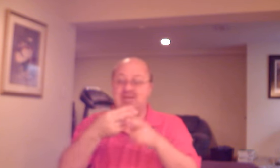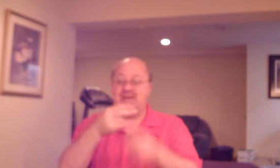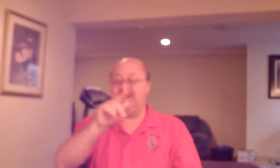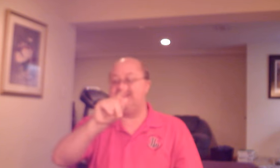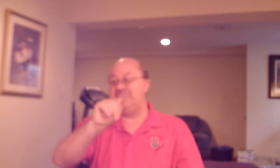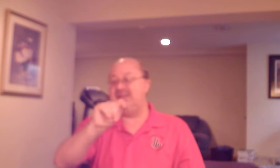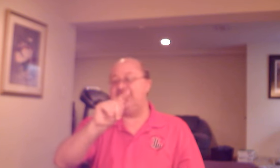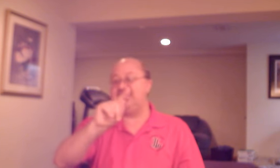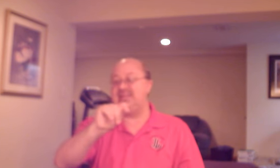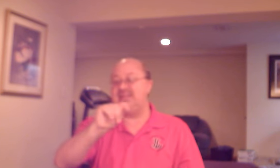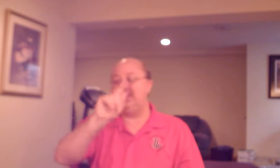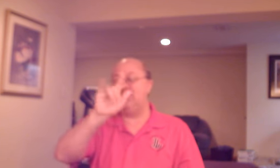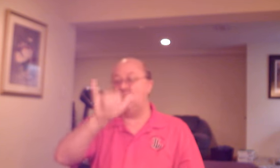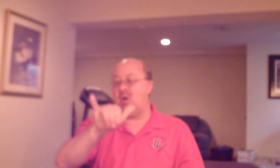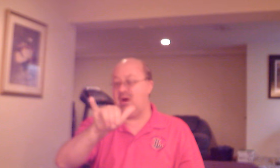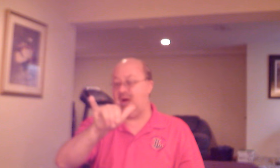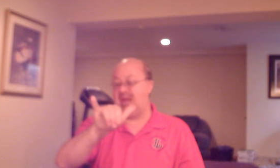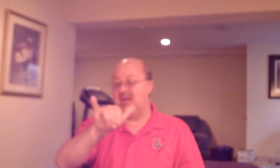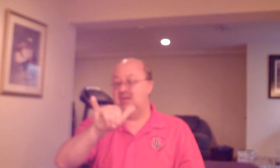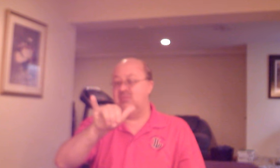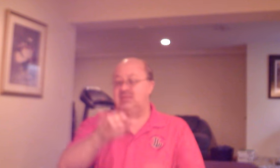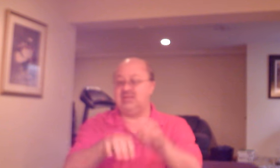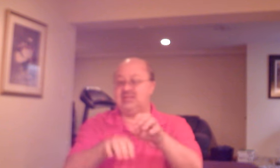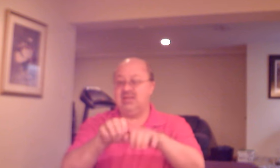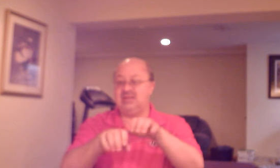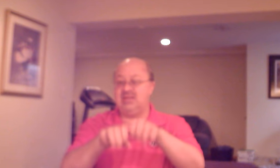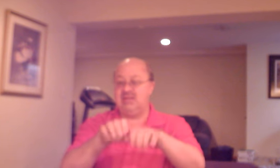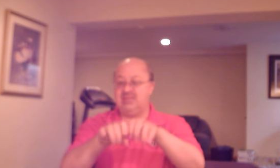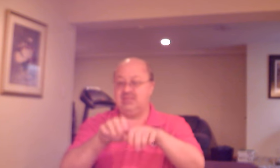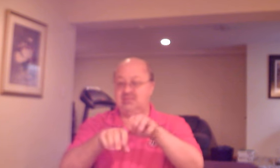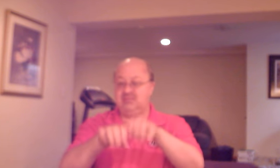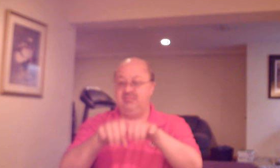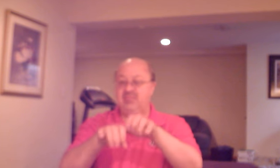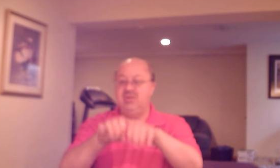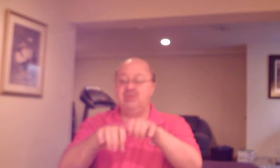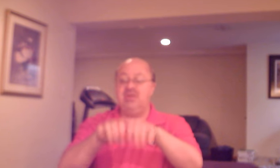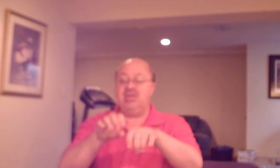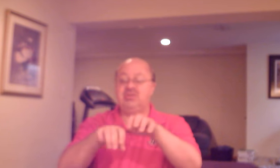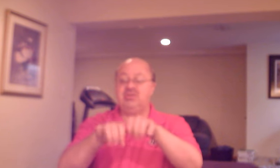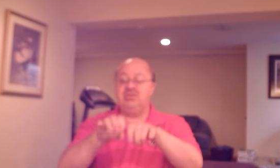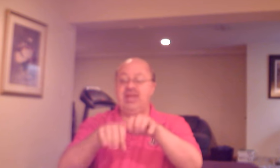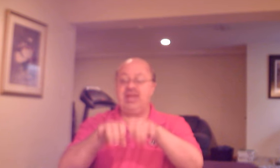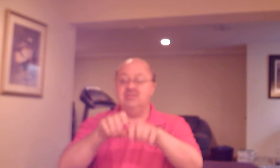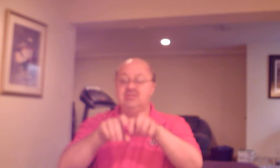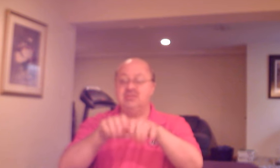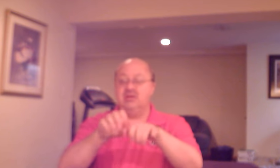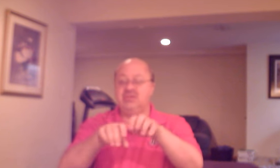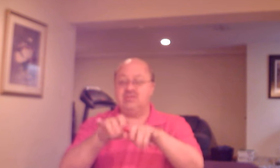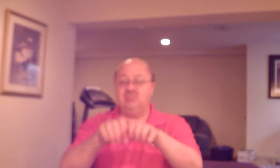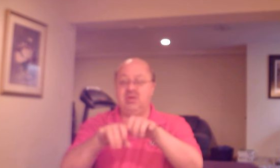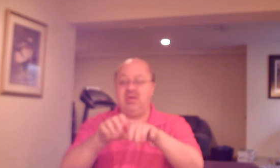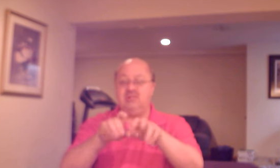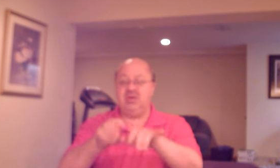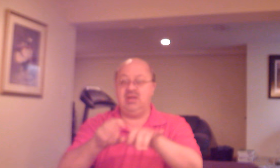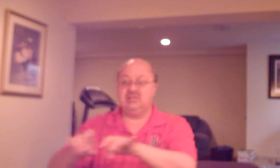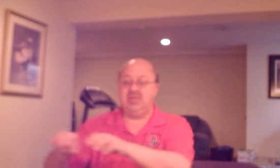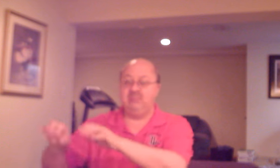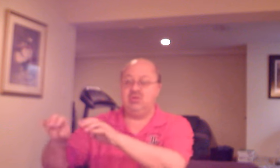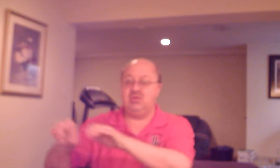a TTY, which is a teletype system. Make sure your hands are just in one area, because if they